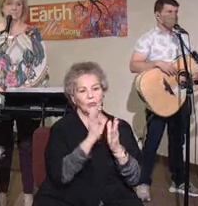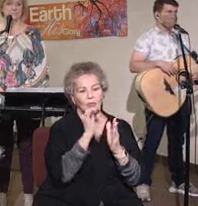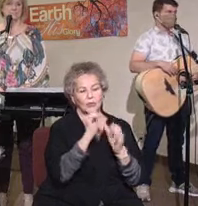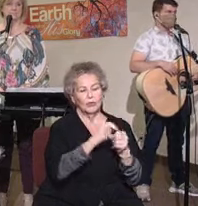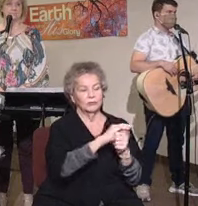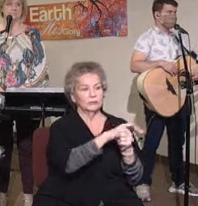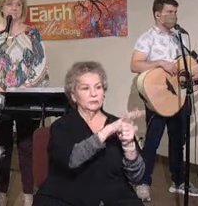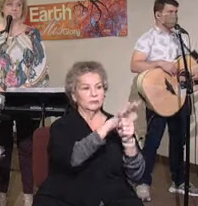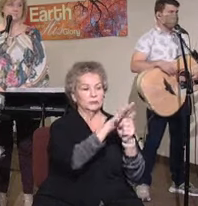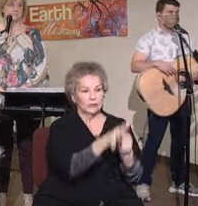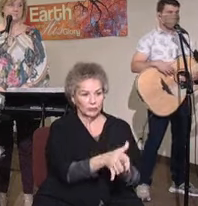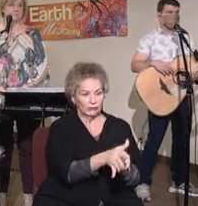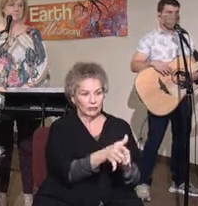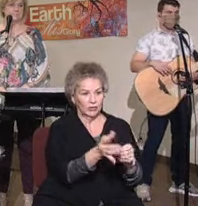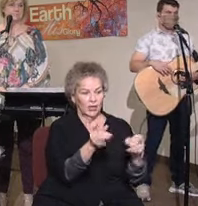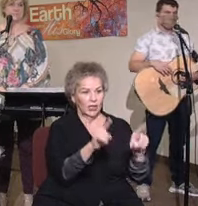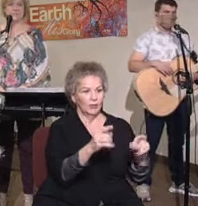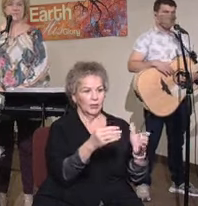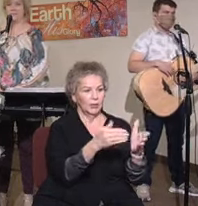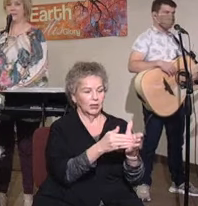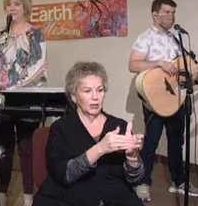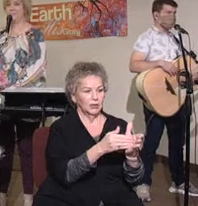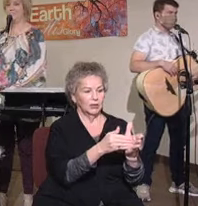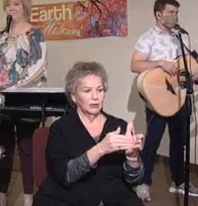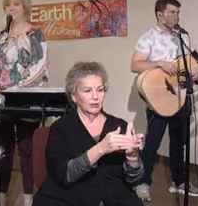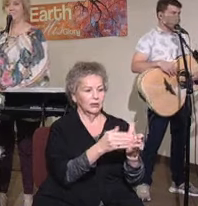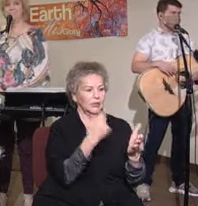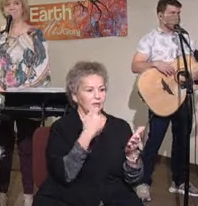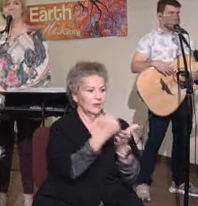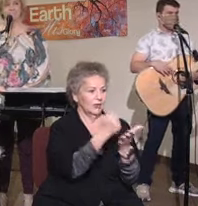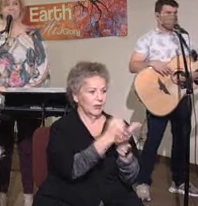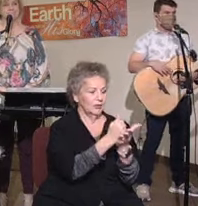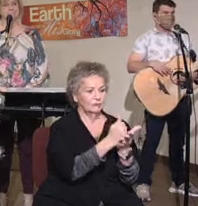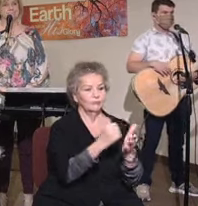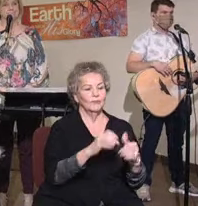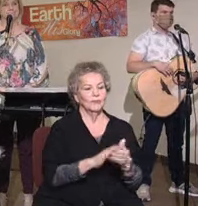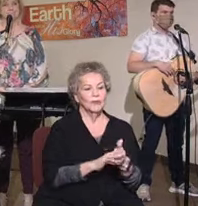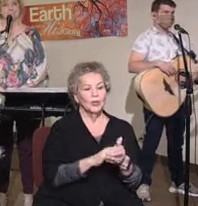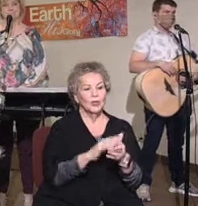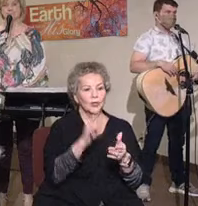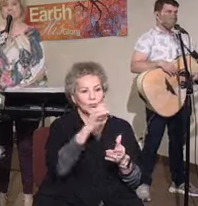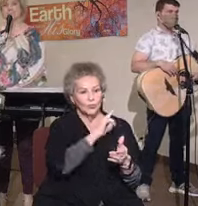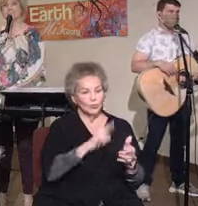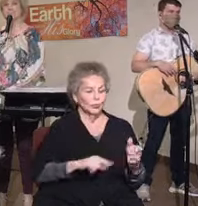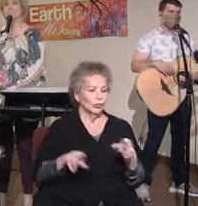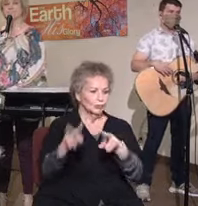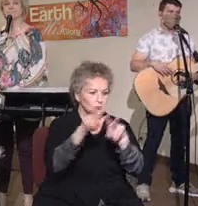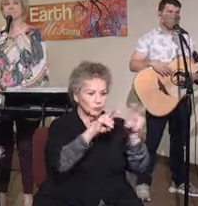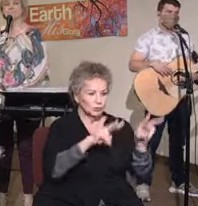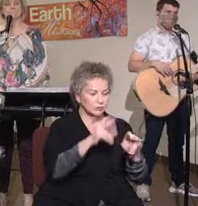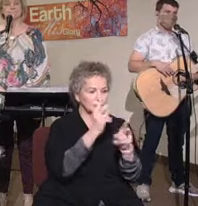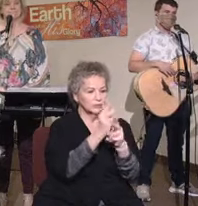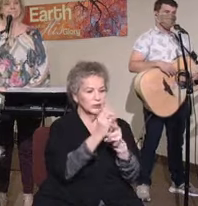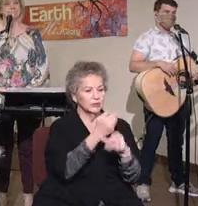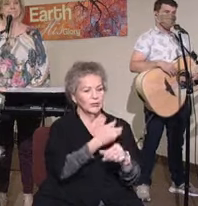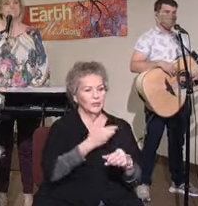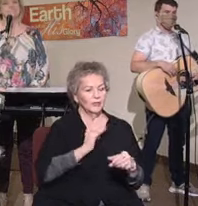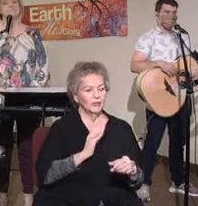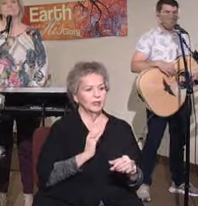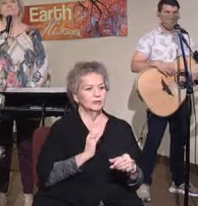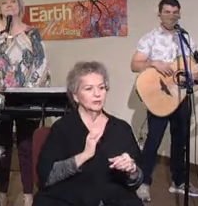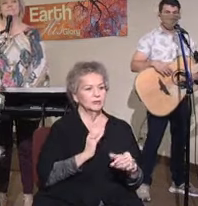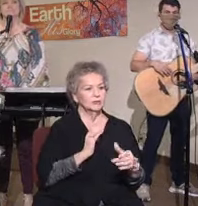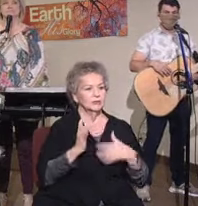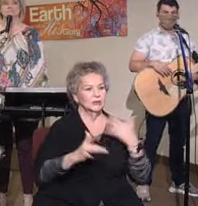outbreak like we did before. Can I have an amen? Amen. Tell you what, the Lord watches over us. Have some exciting news in